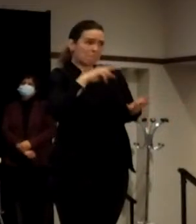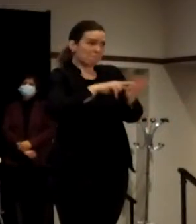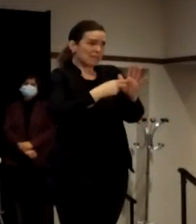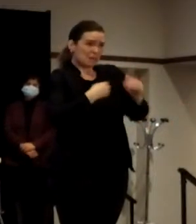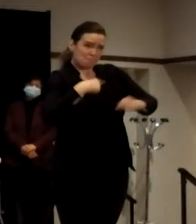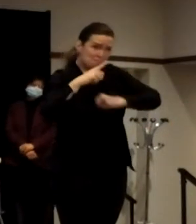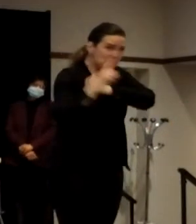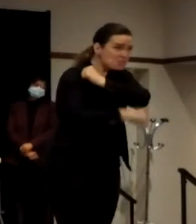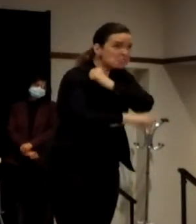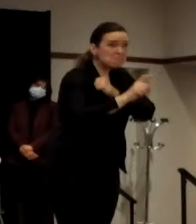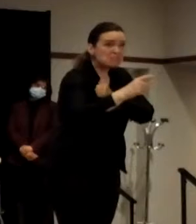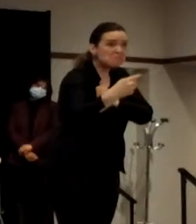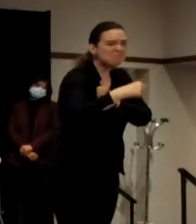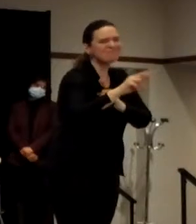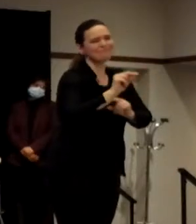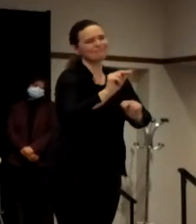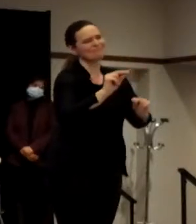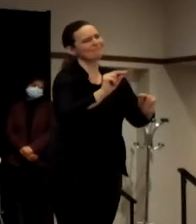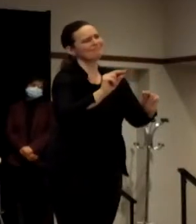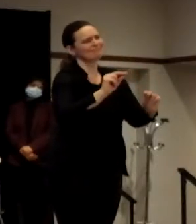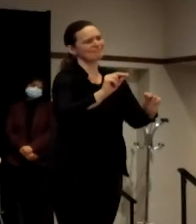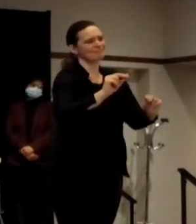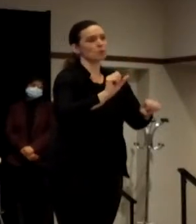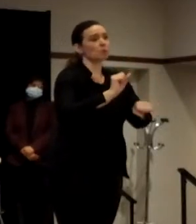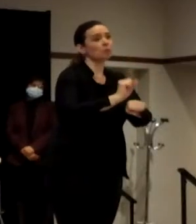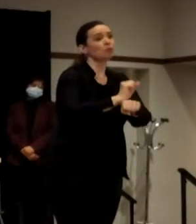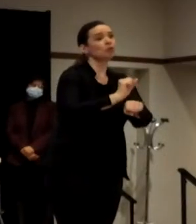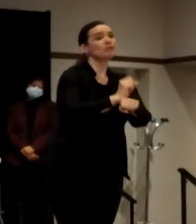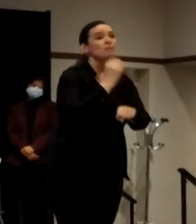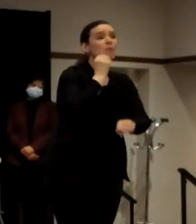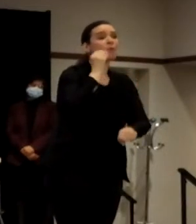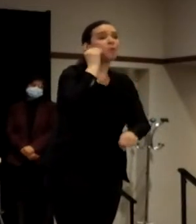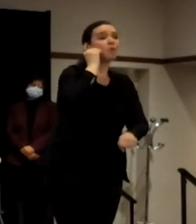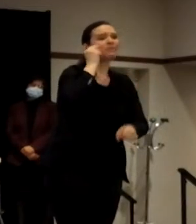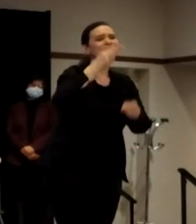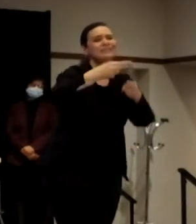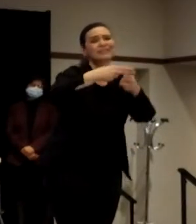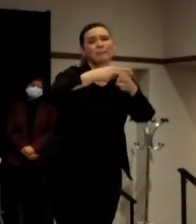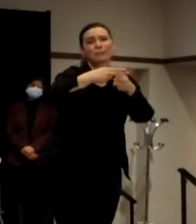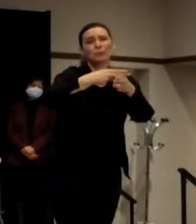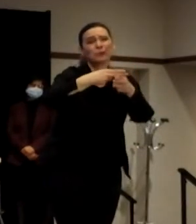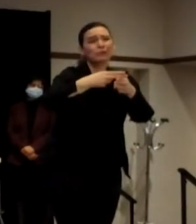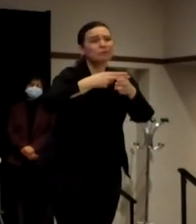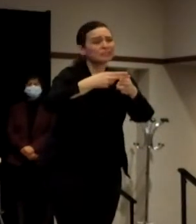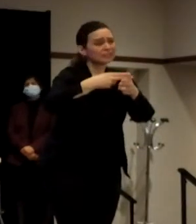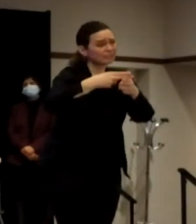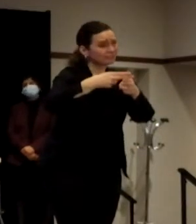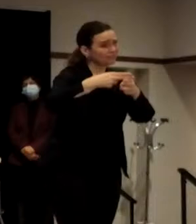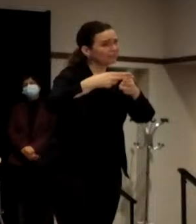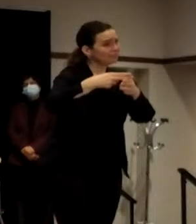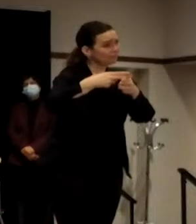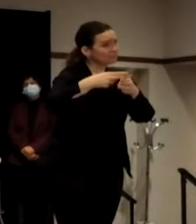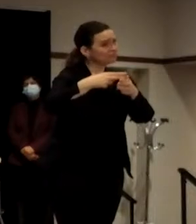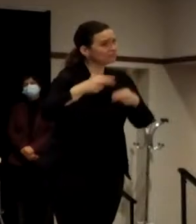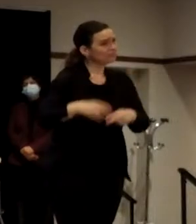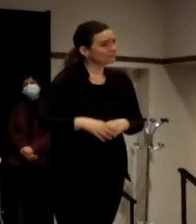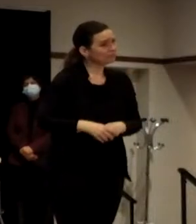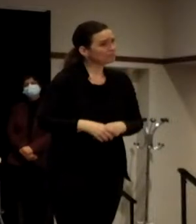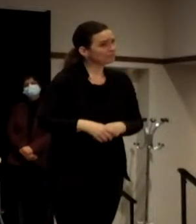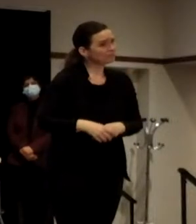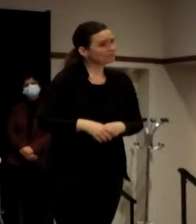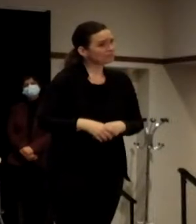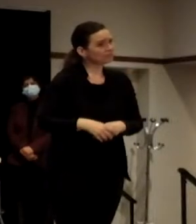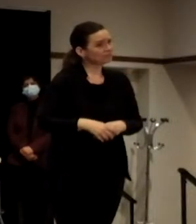that moment in time. That was not what working for Onondaga County looked like before the pandemic, and it won't be what it's like after the